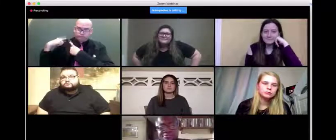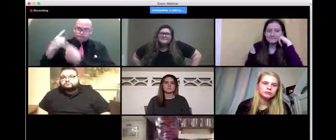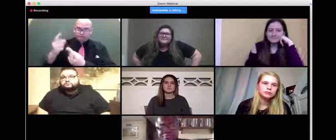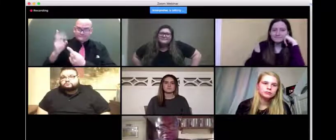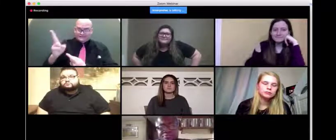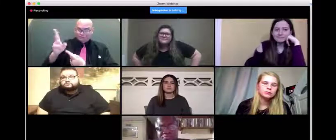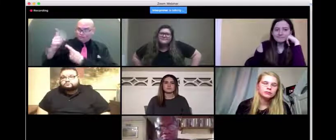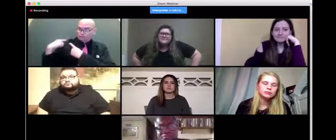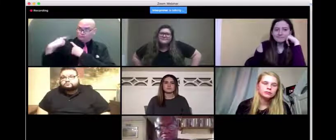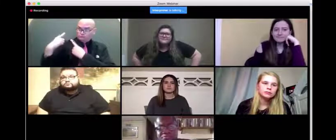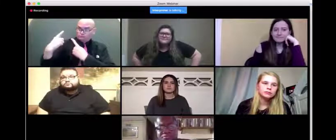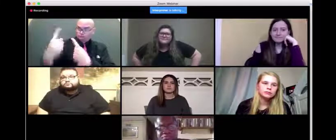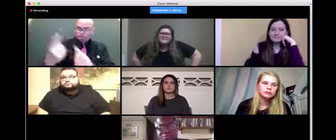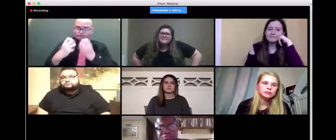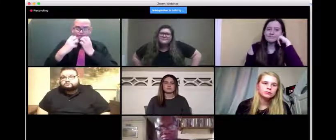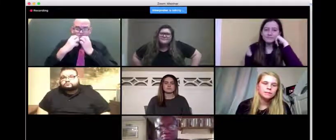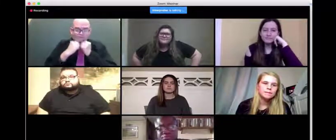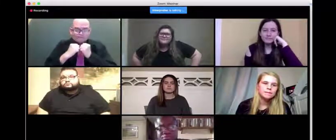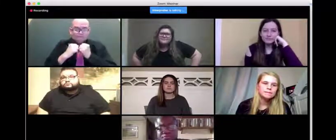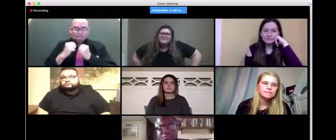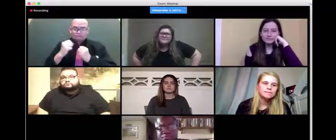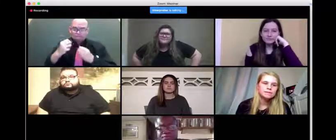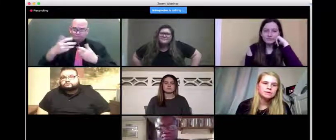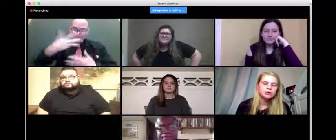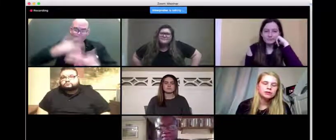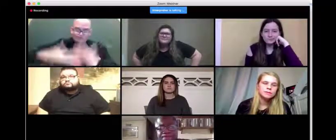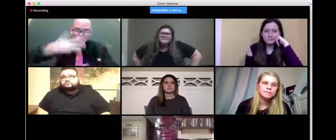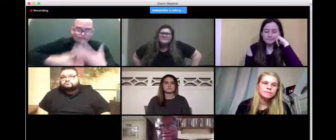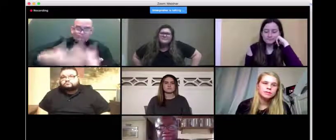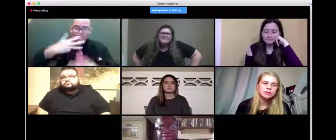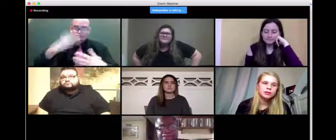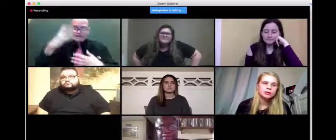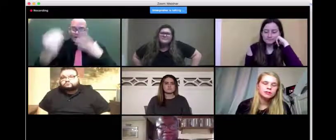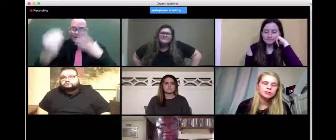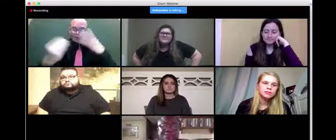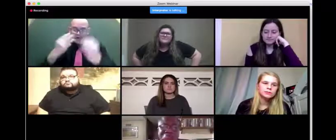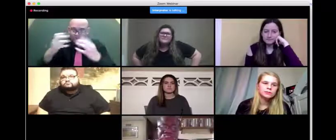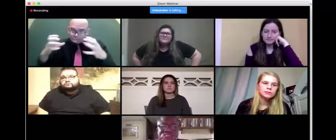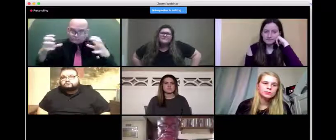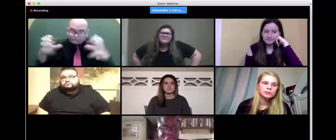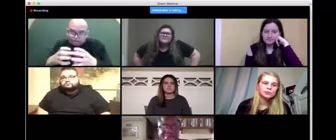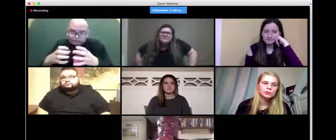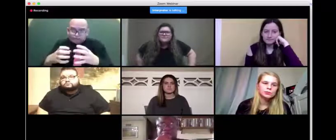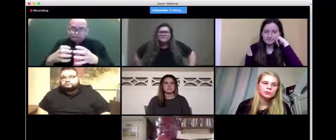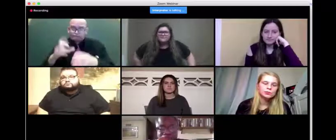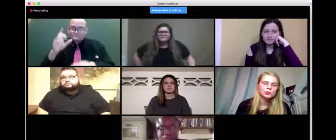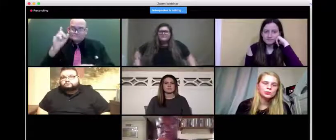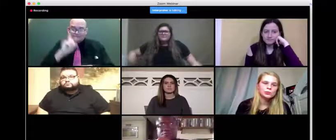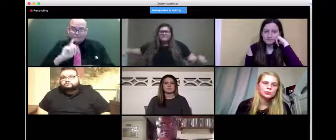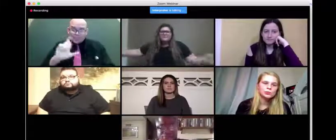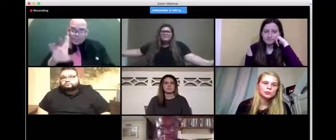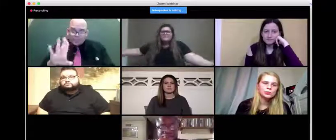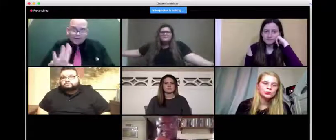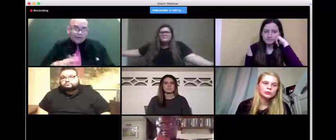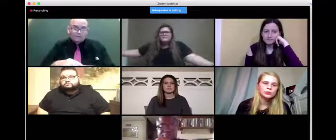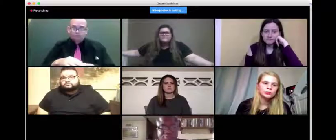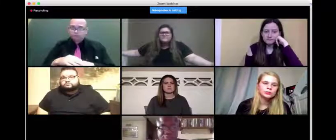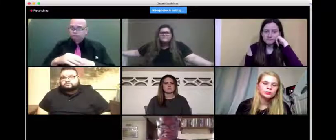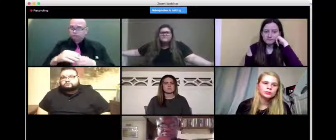to go out and socialize with each other, whether they went to the deaf club or they went to Starbucks. They were always getting together. It